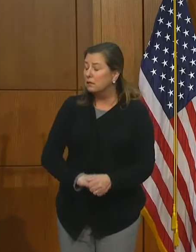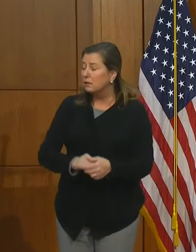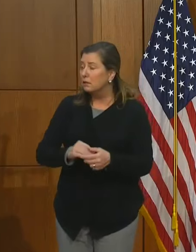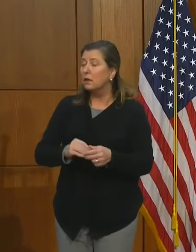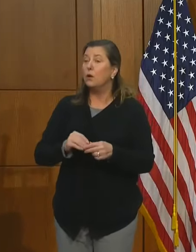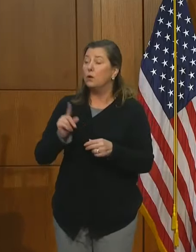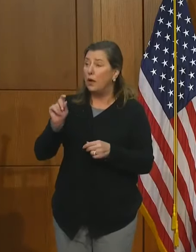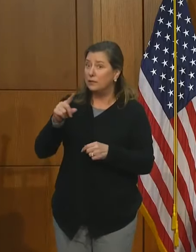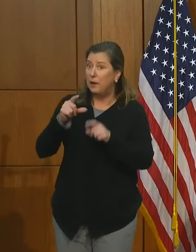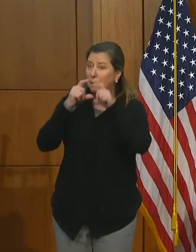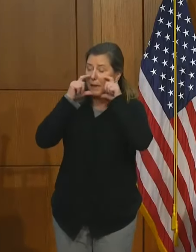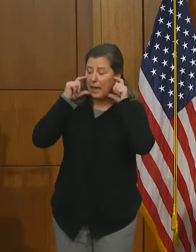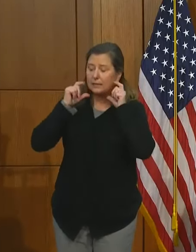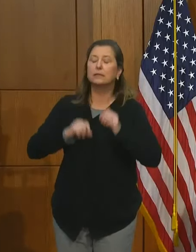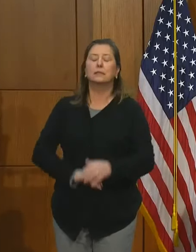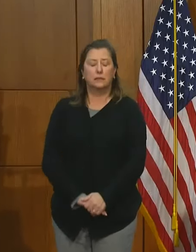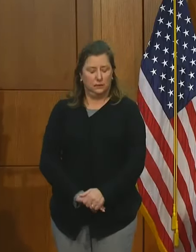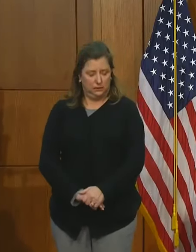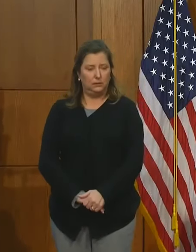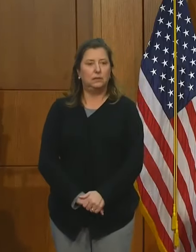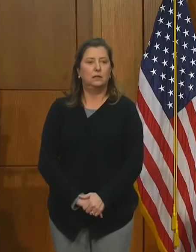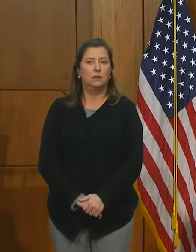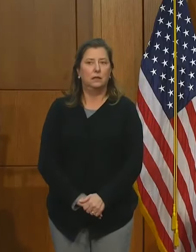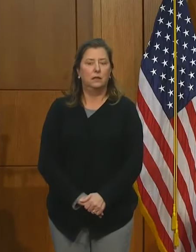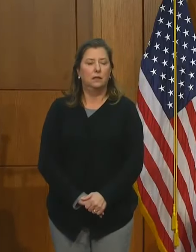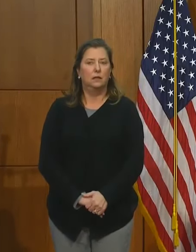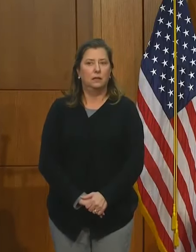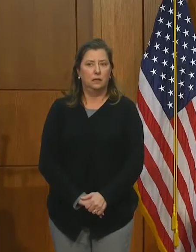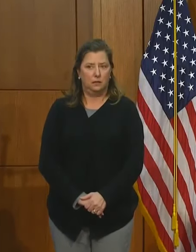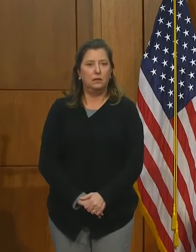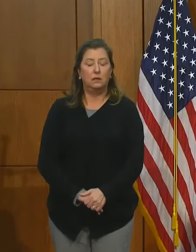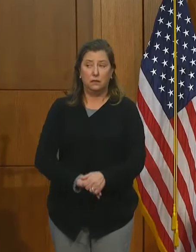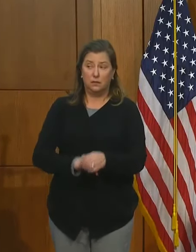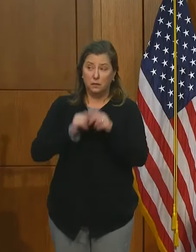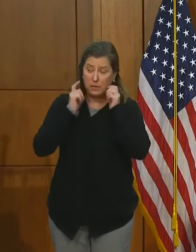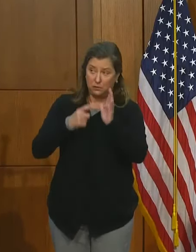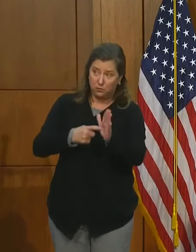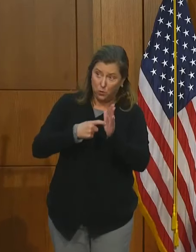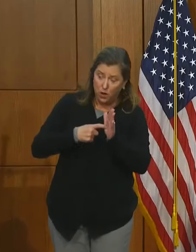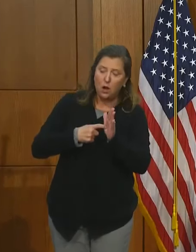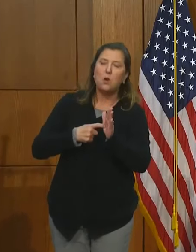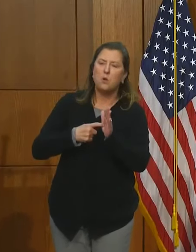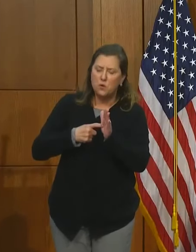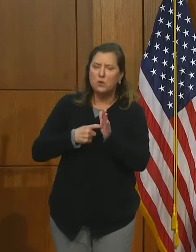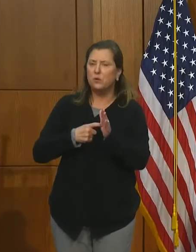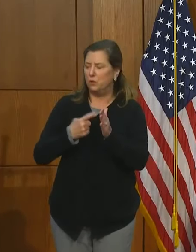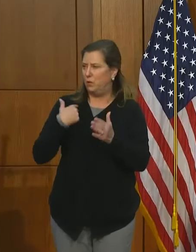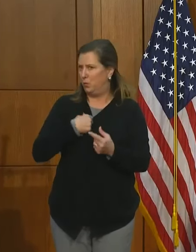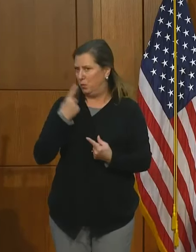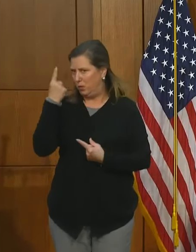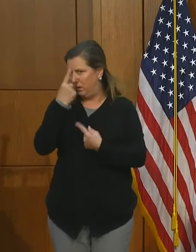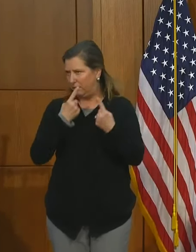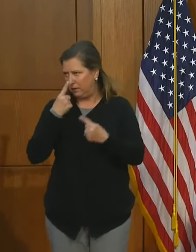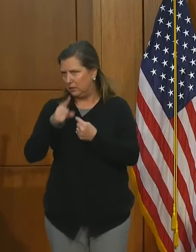question? Mask? Uh-huh. We have considered it, as you know, in the